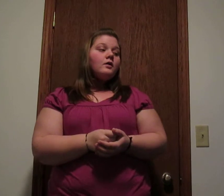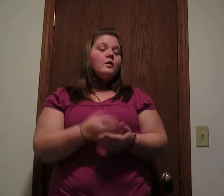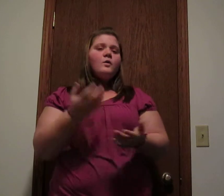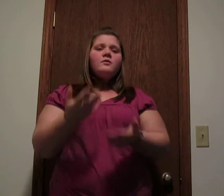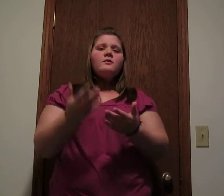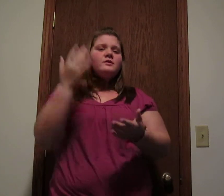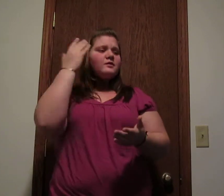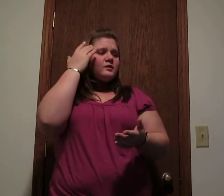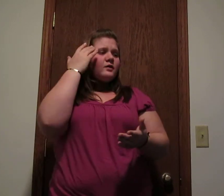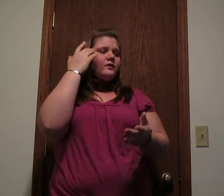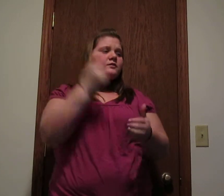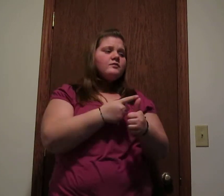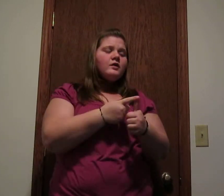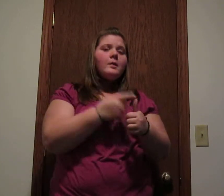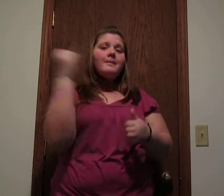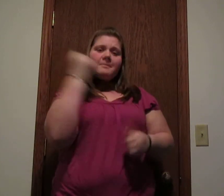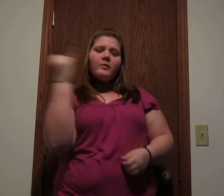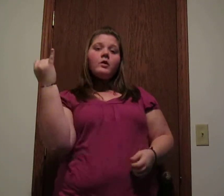test is warm or cold? It's cold.